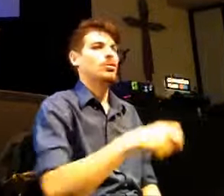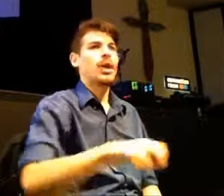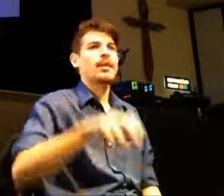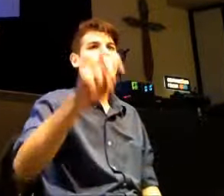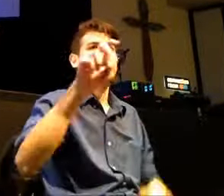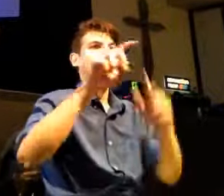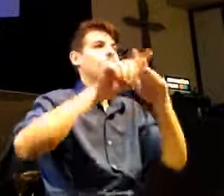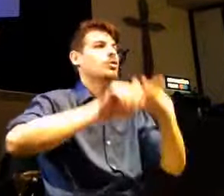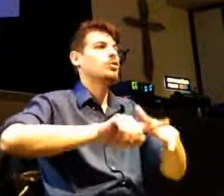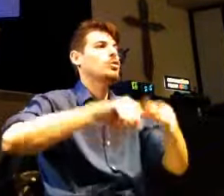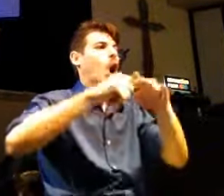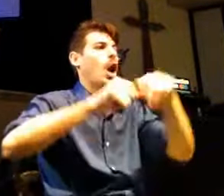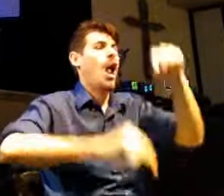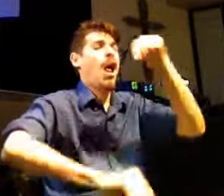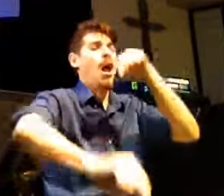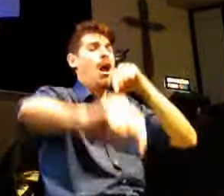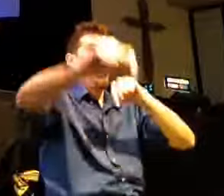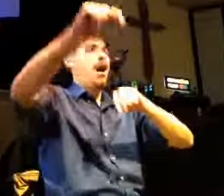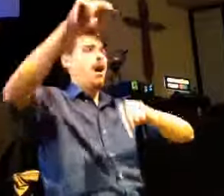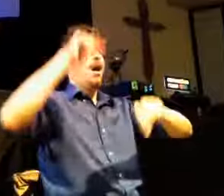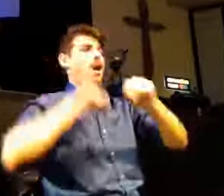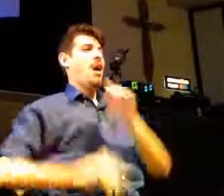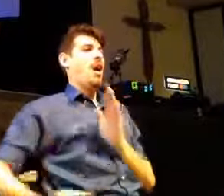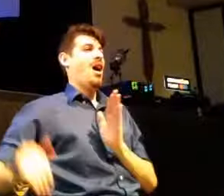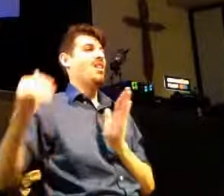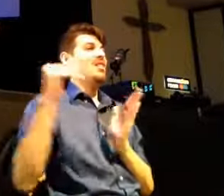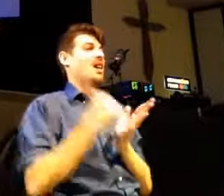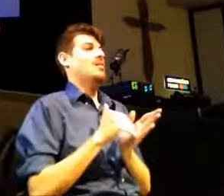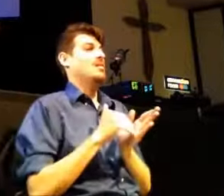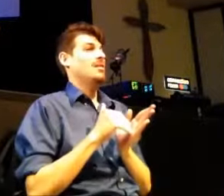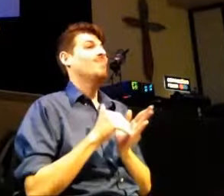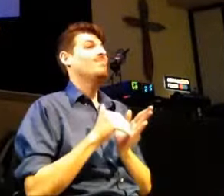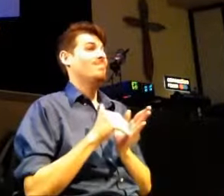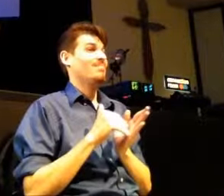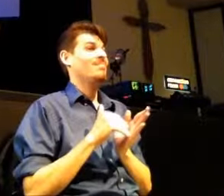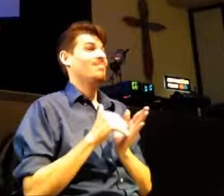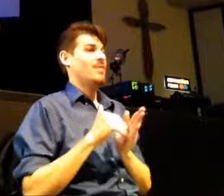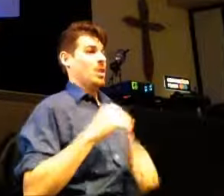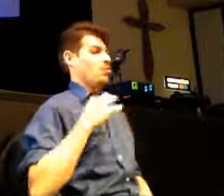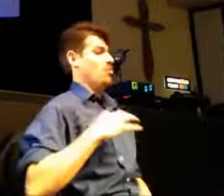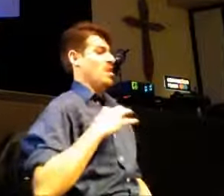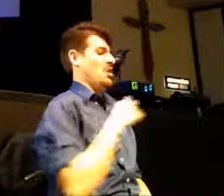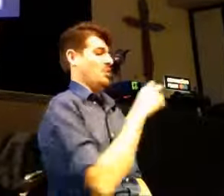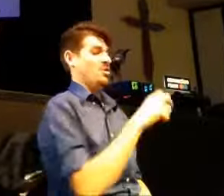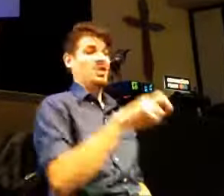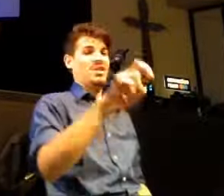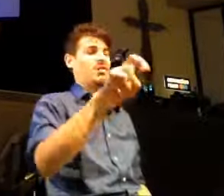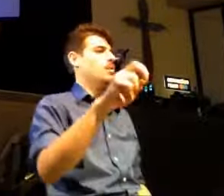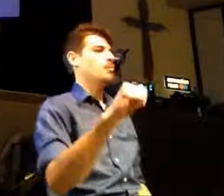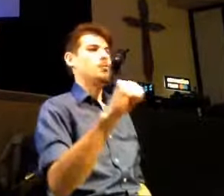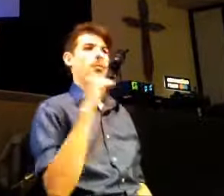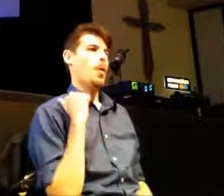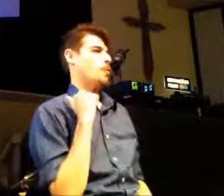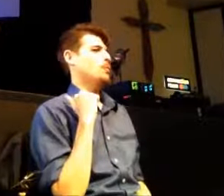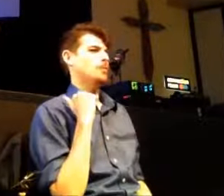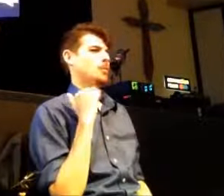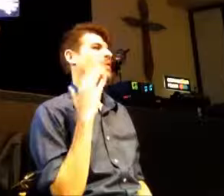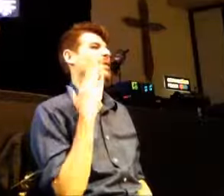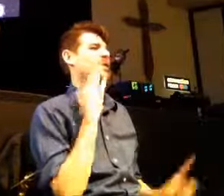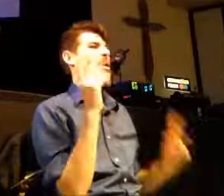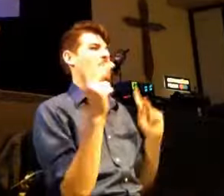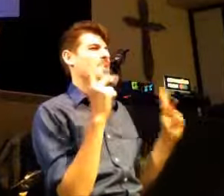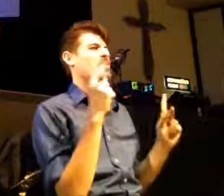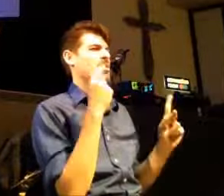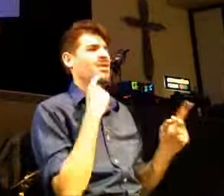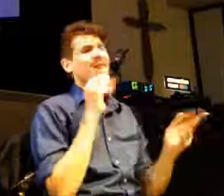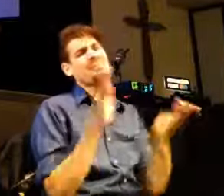where it's just so disheartening, a moment where you just say, just run, give up. You know, you get credit for